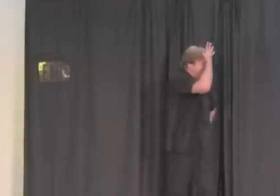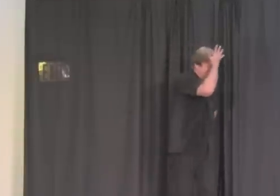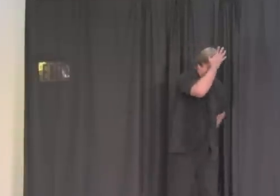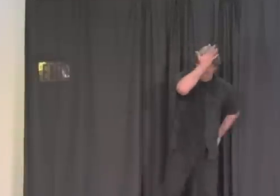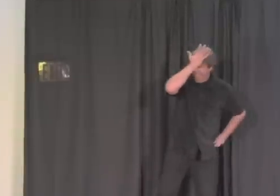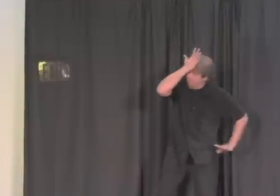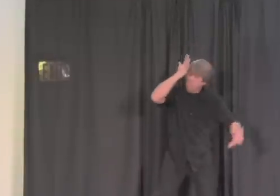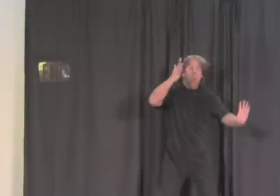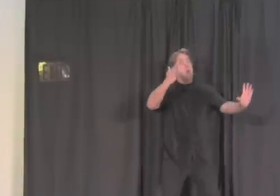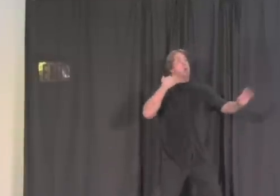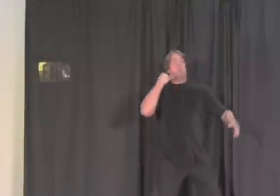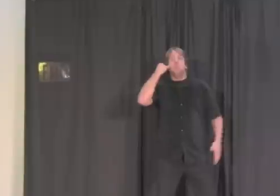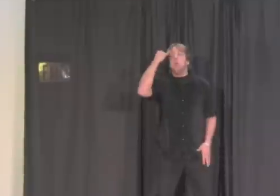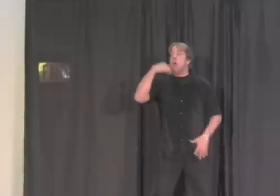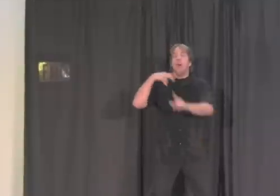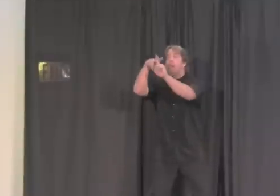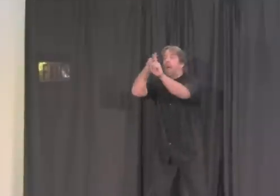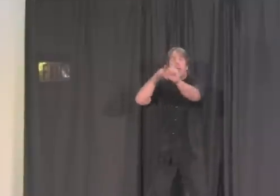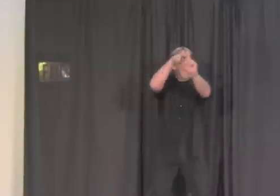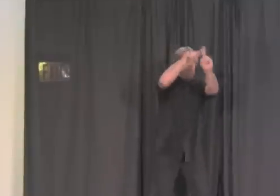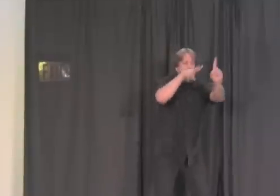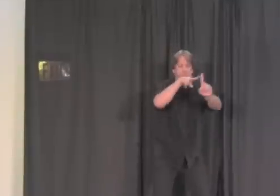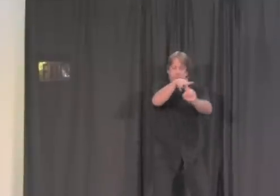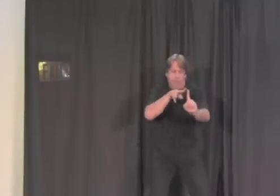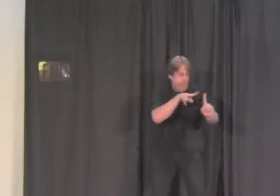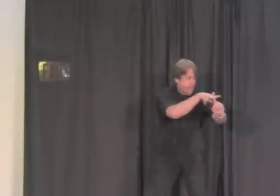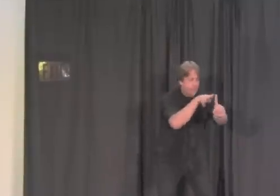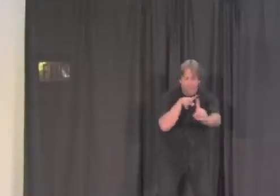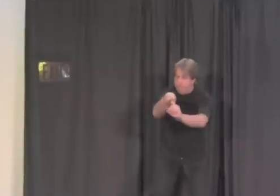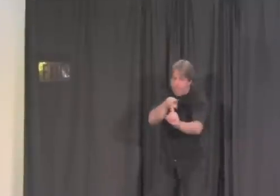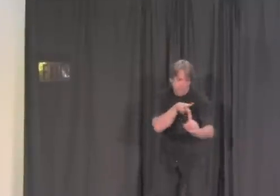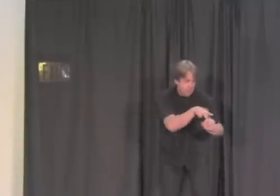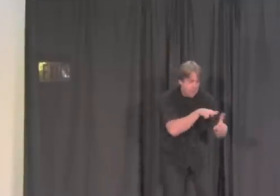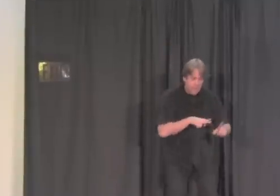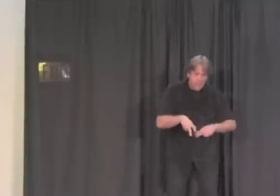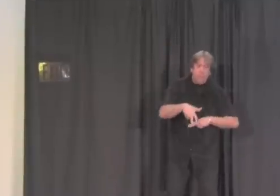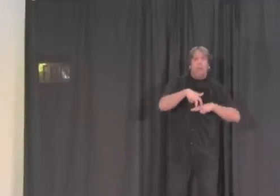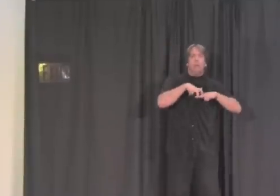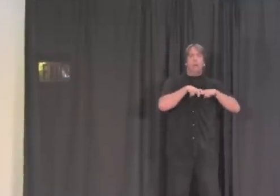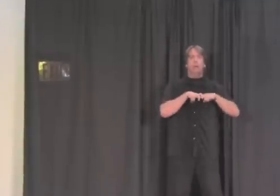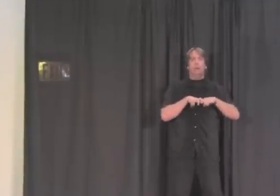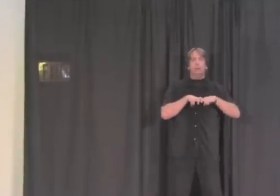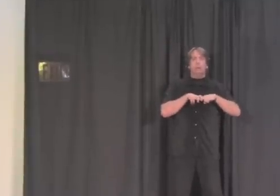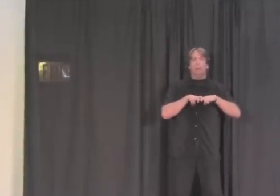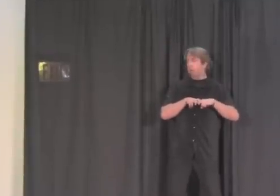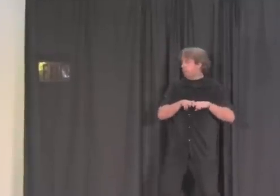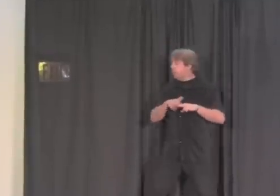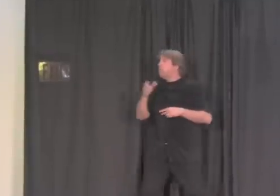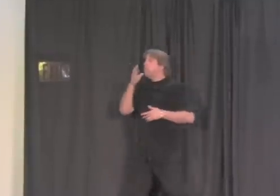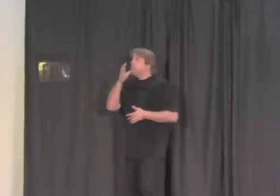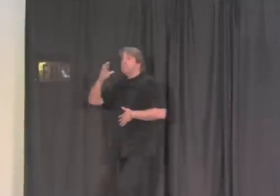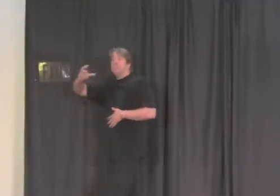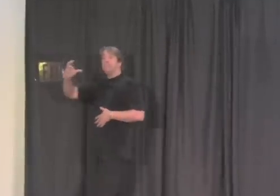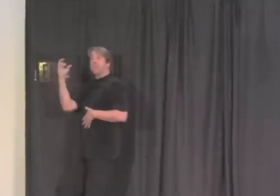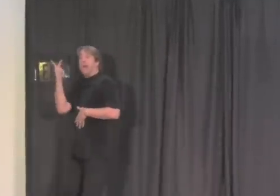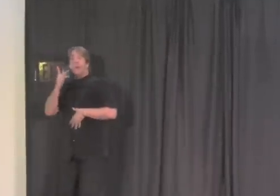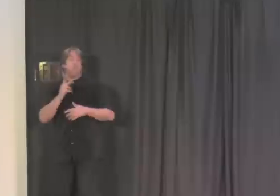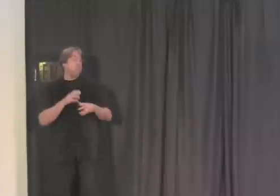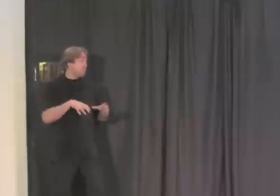right. Oh my gosh. So I had an idea. I unplugged everything and sat down, waiting for my mother to come